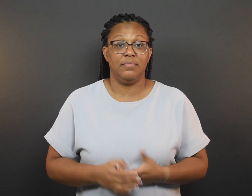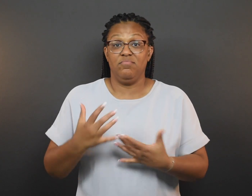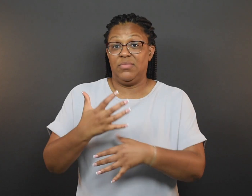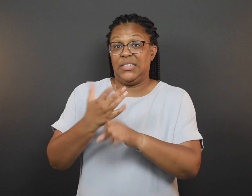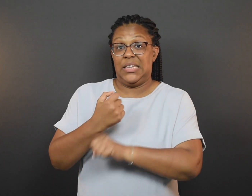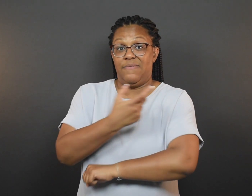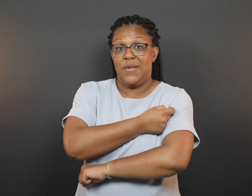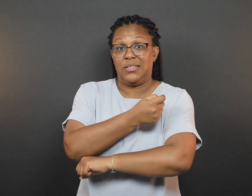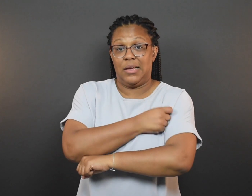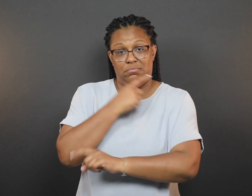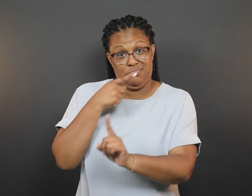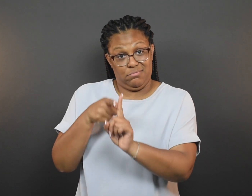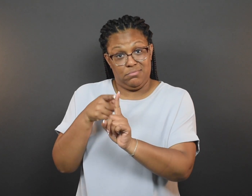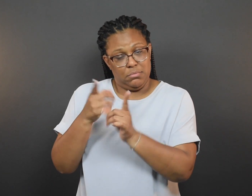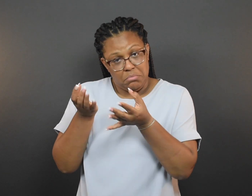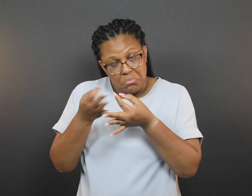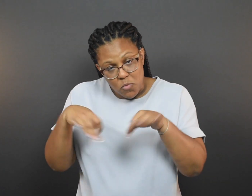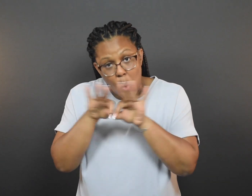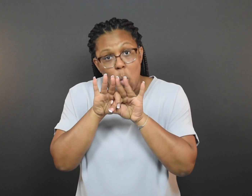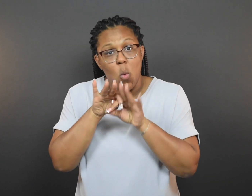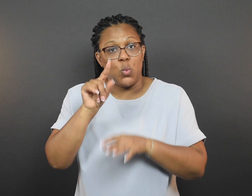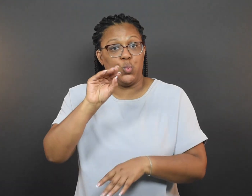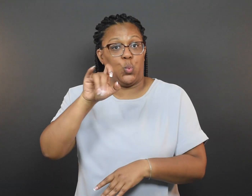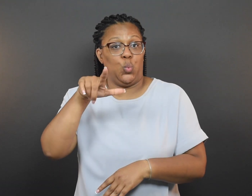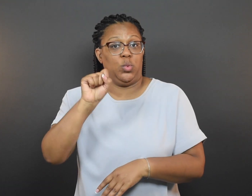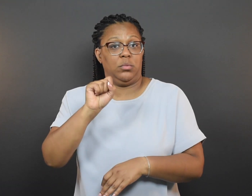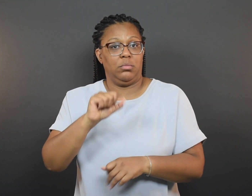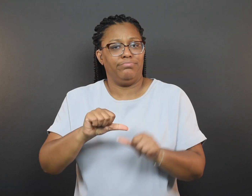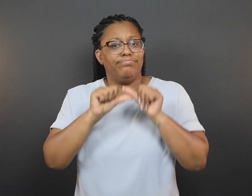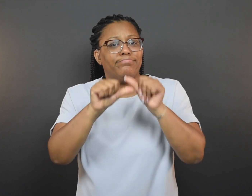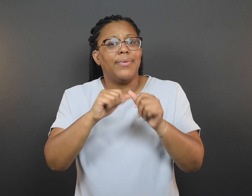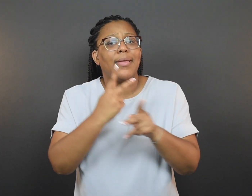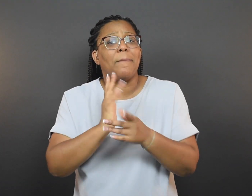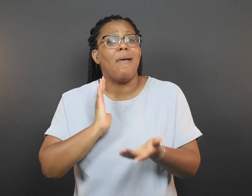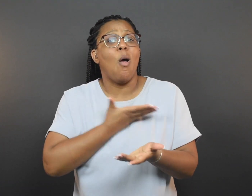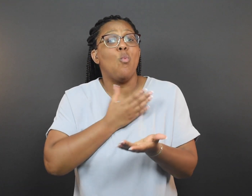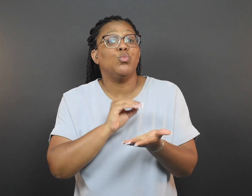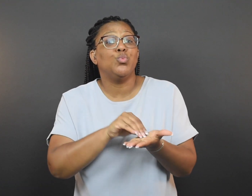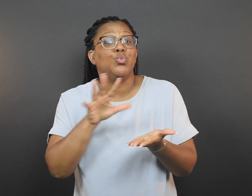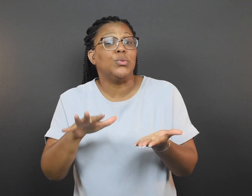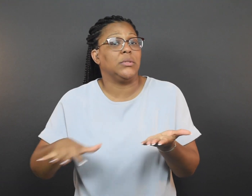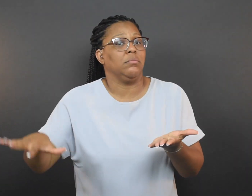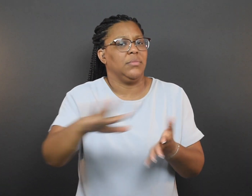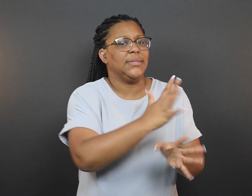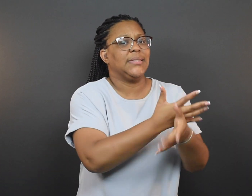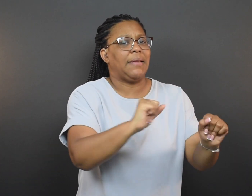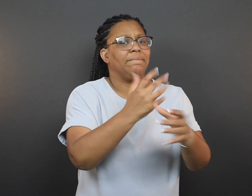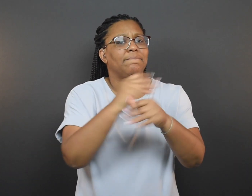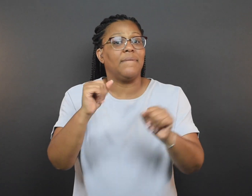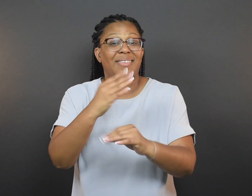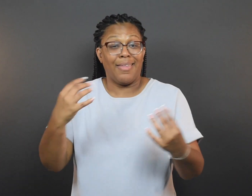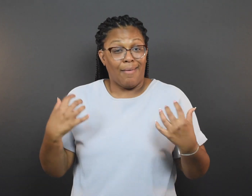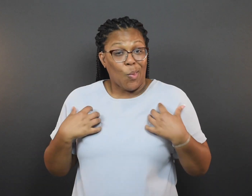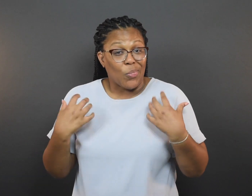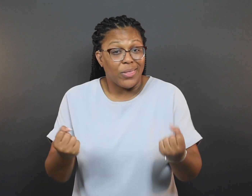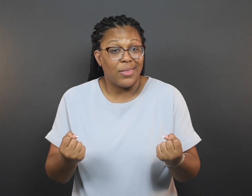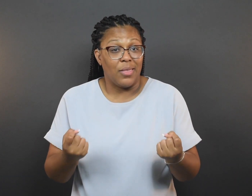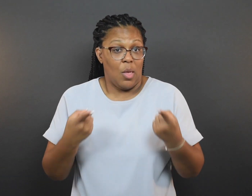Getting vaccinated is an important tool to keep our students safe and healthy while they are in